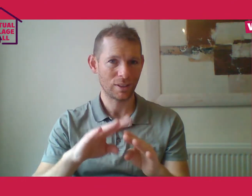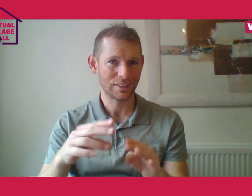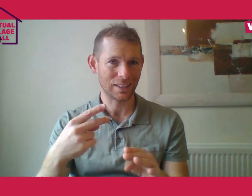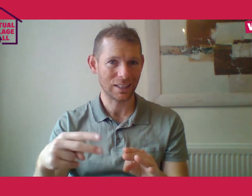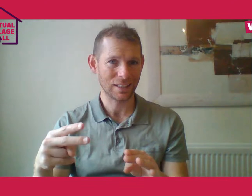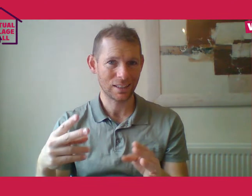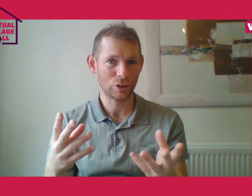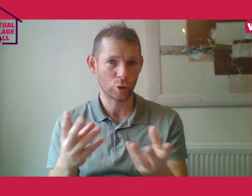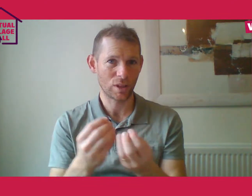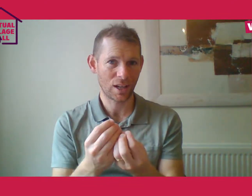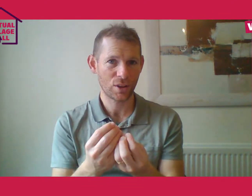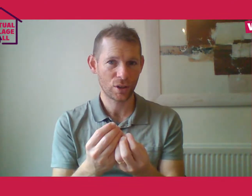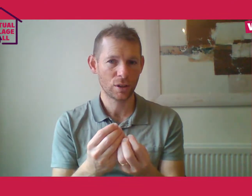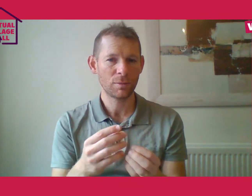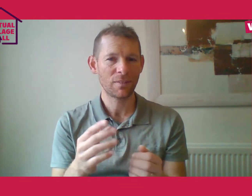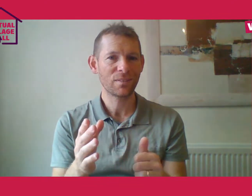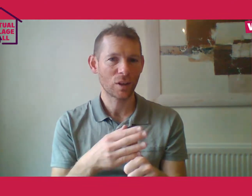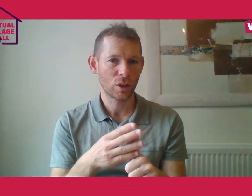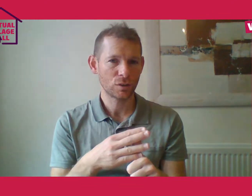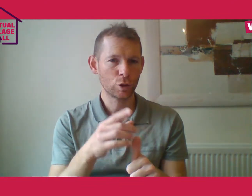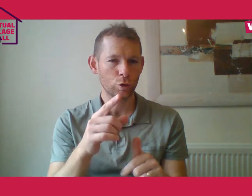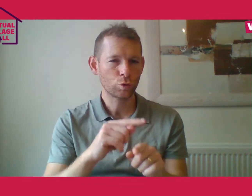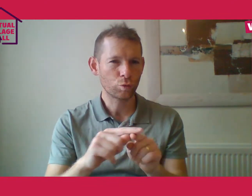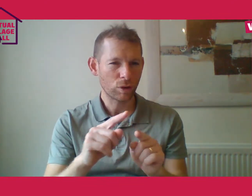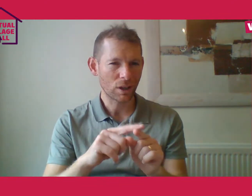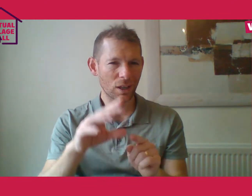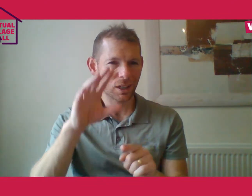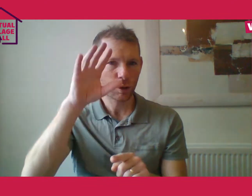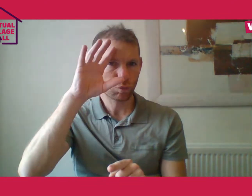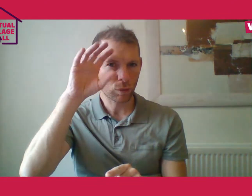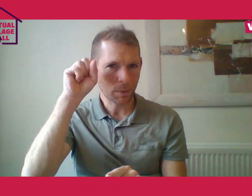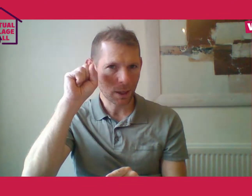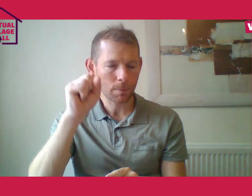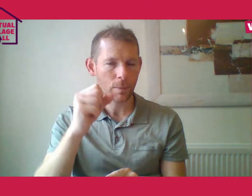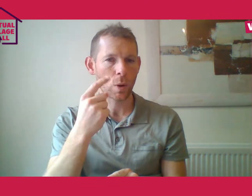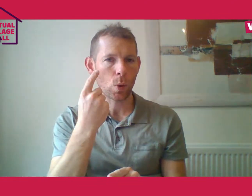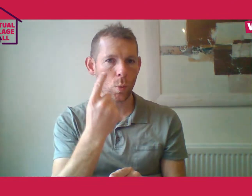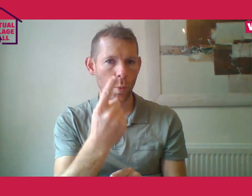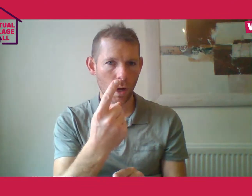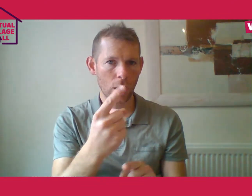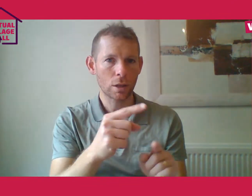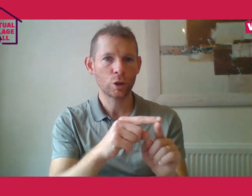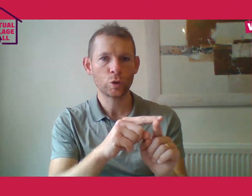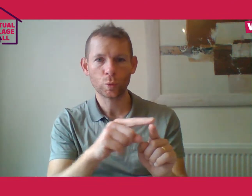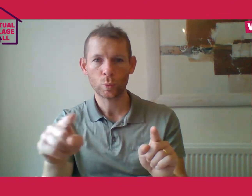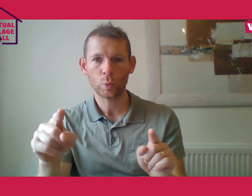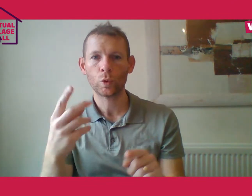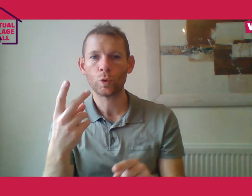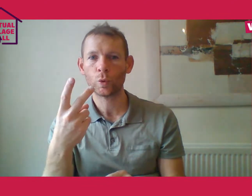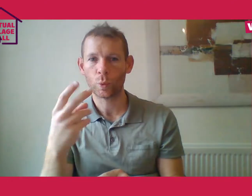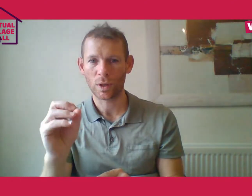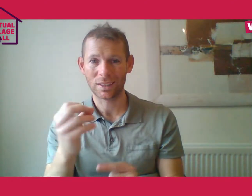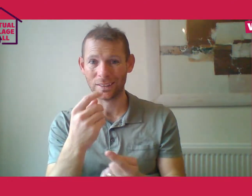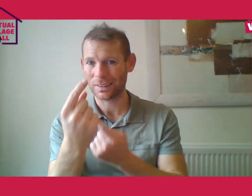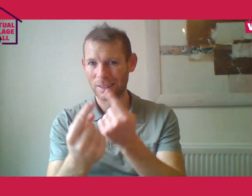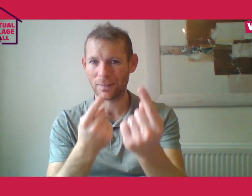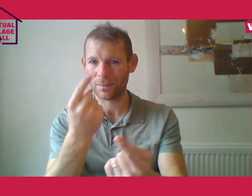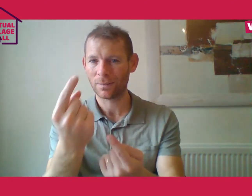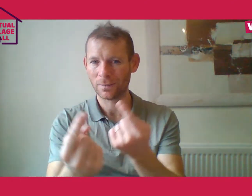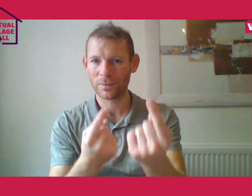And then we will go back and try it together. But if you want to just try and remember 1 right through to 20, see if you can manage